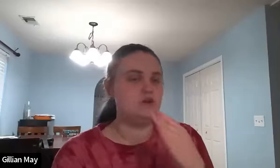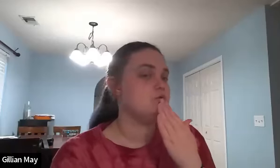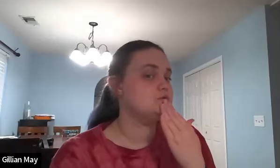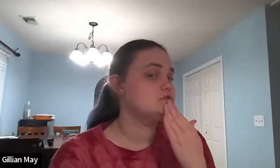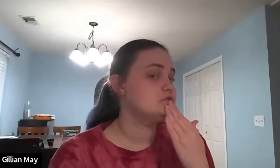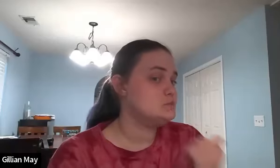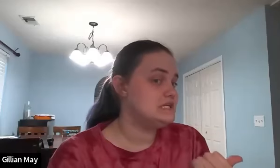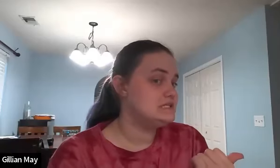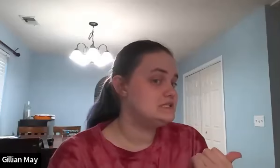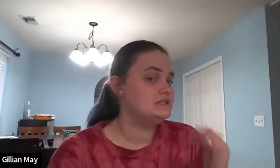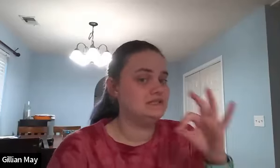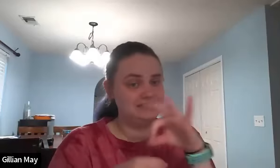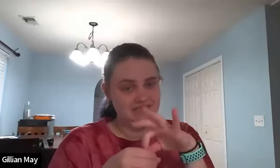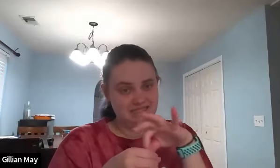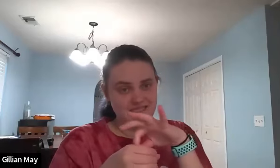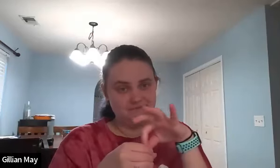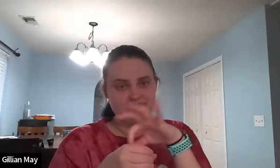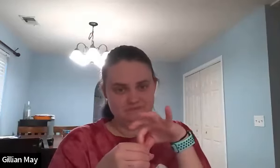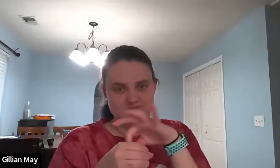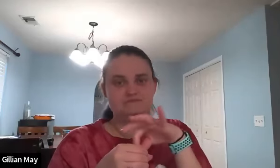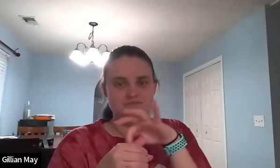go sweet tea.